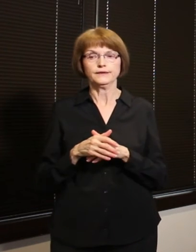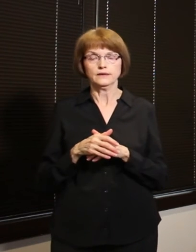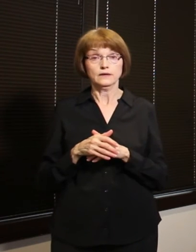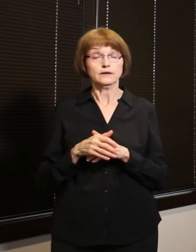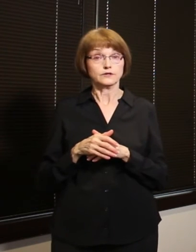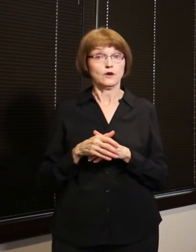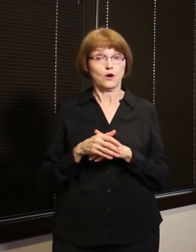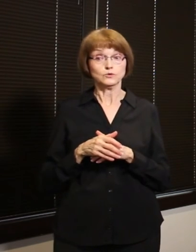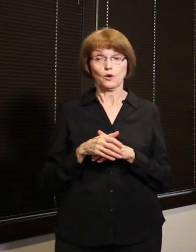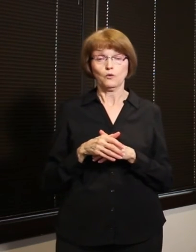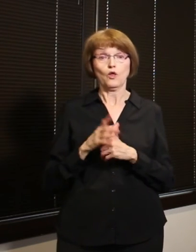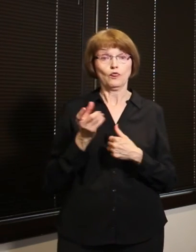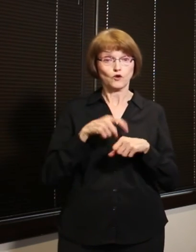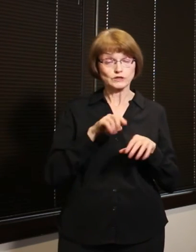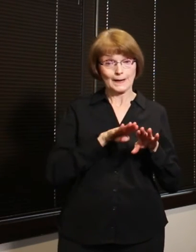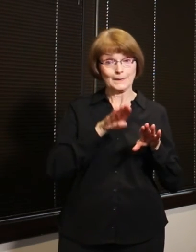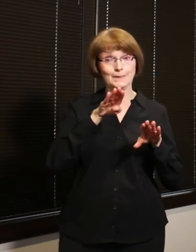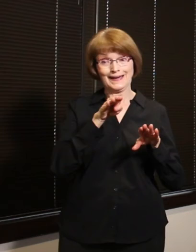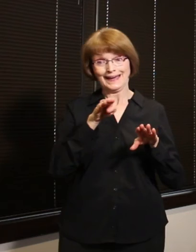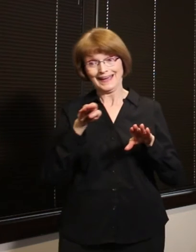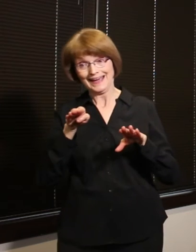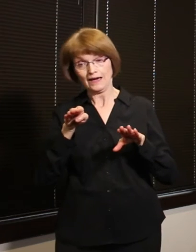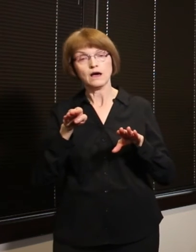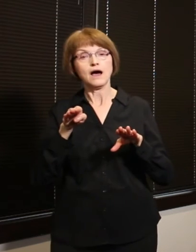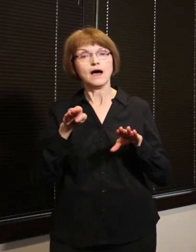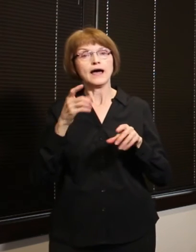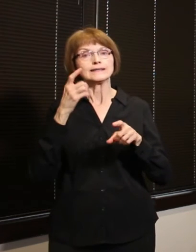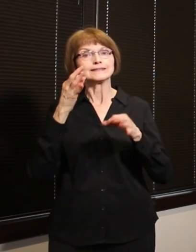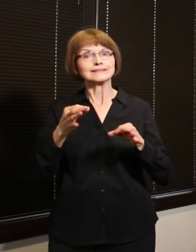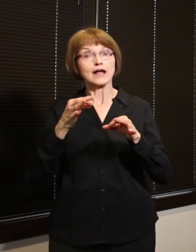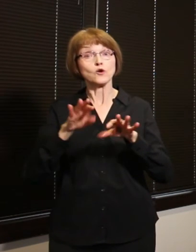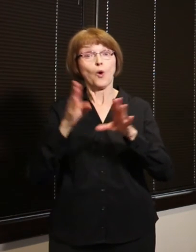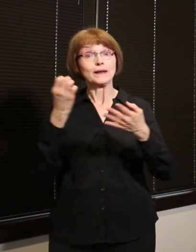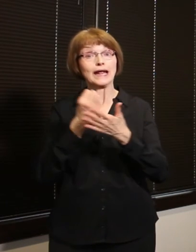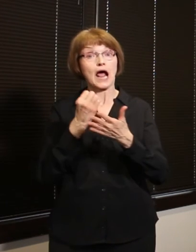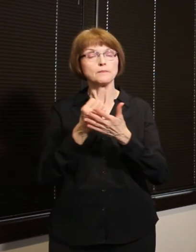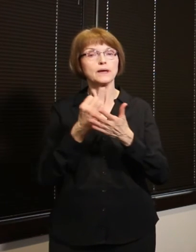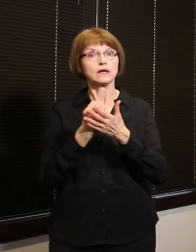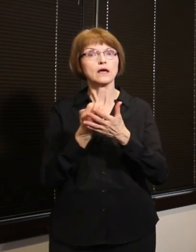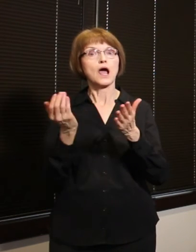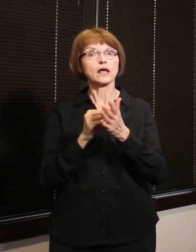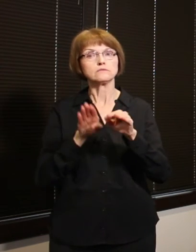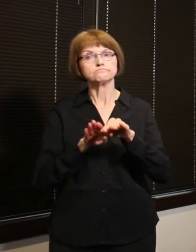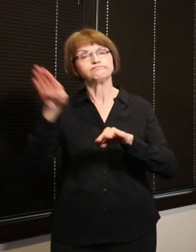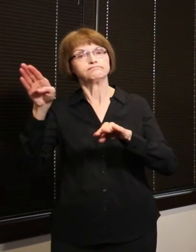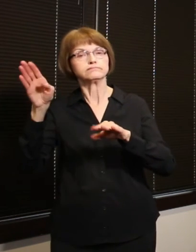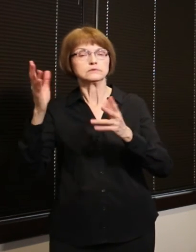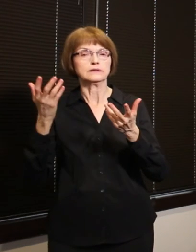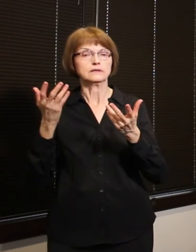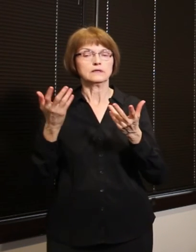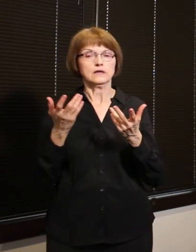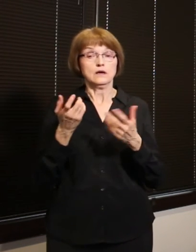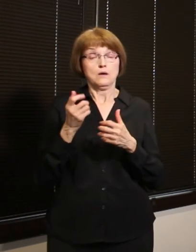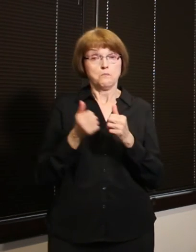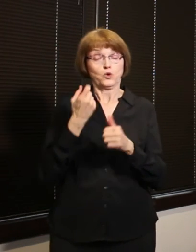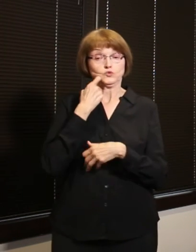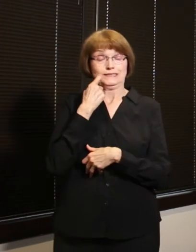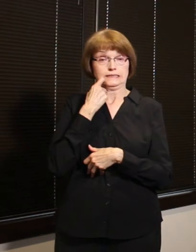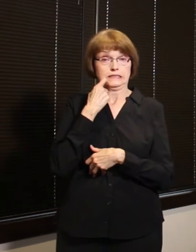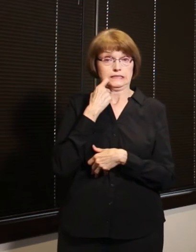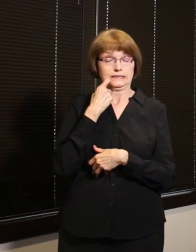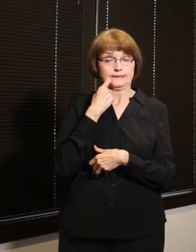the economy. So that second wave came along because of that. One of the more timely ones, though, is the second wave